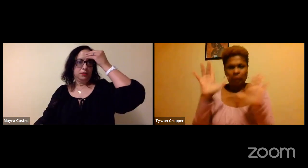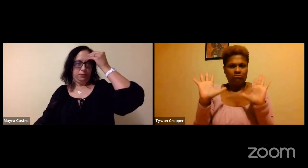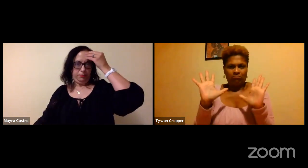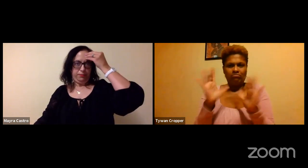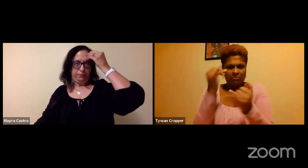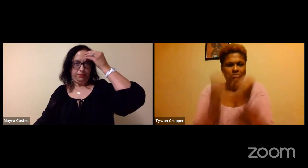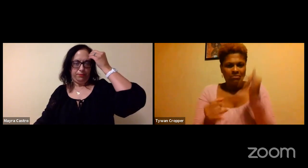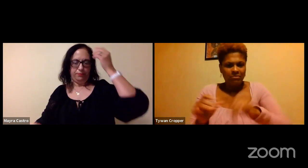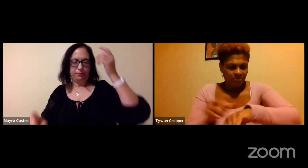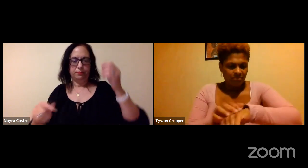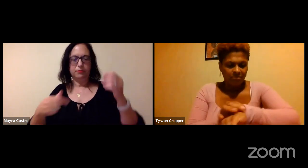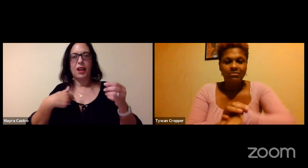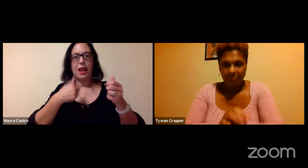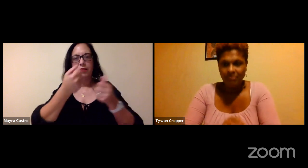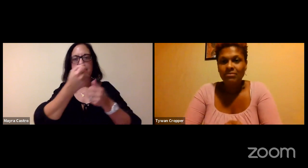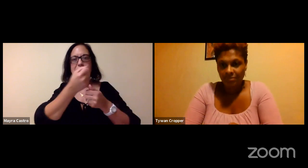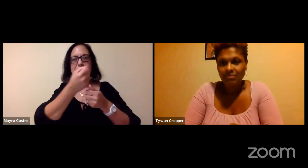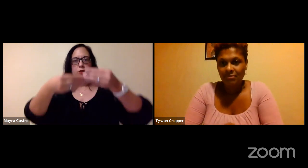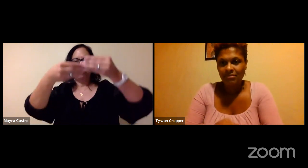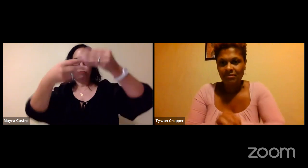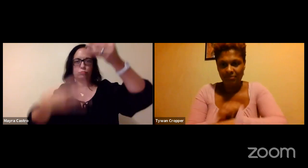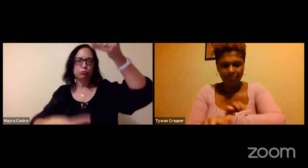share?